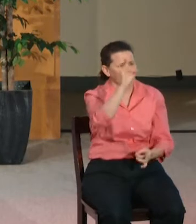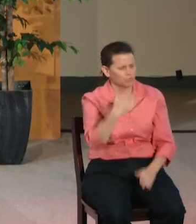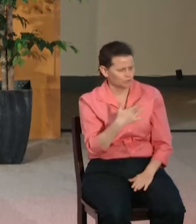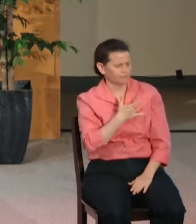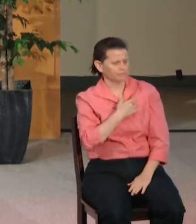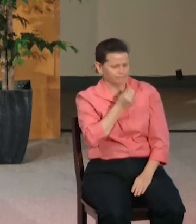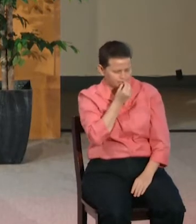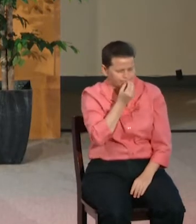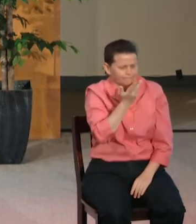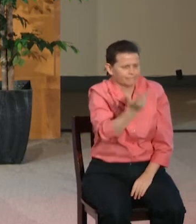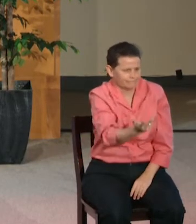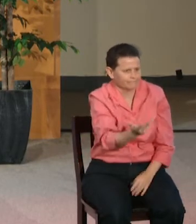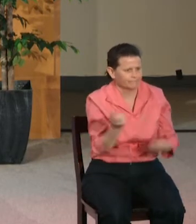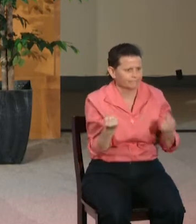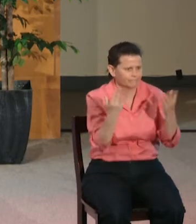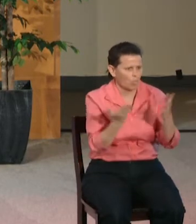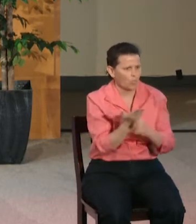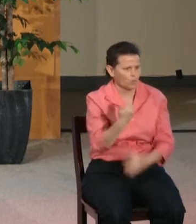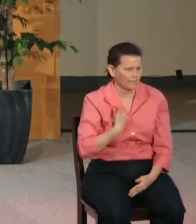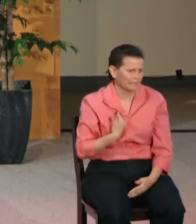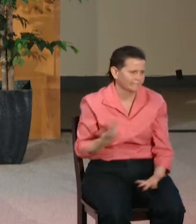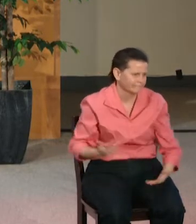comes through is in right and perfect order.